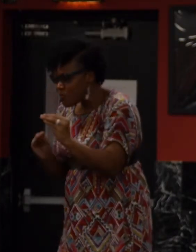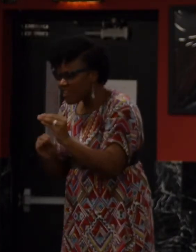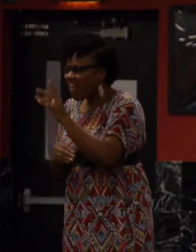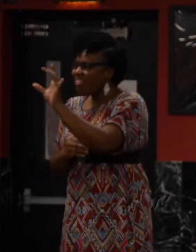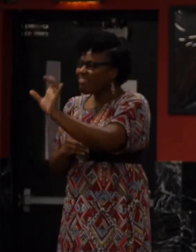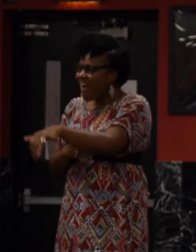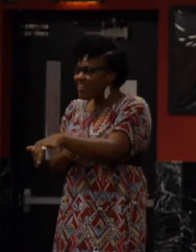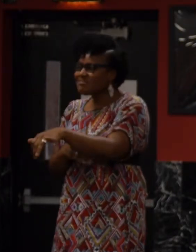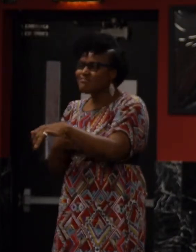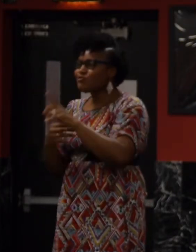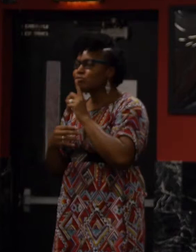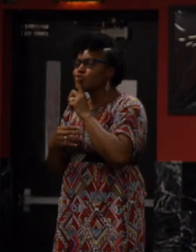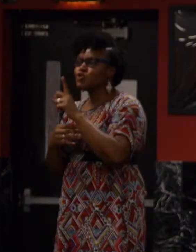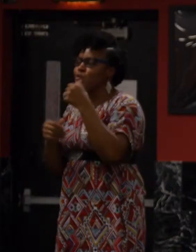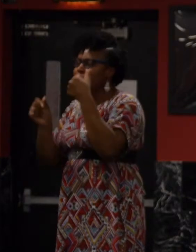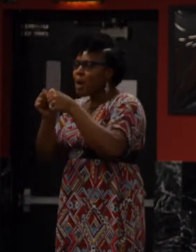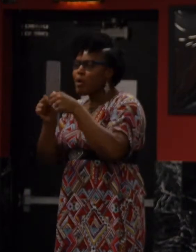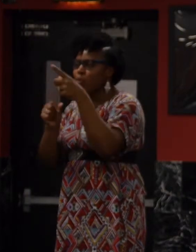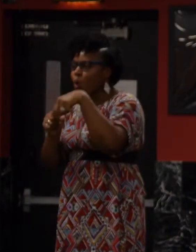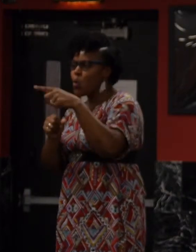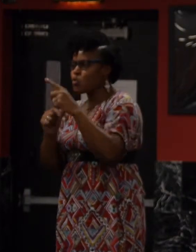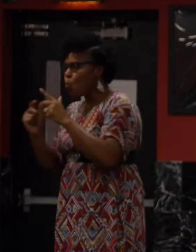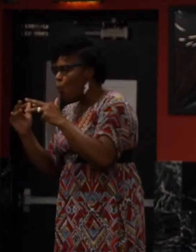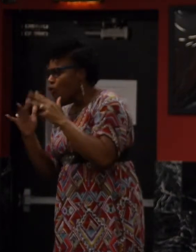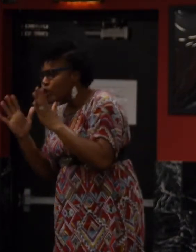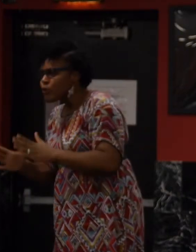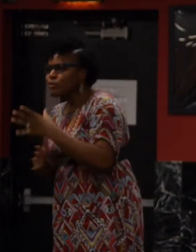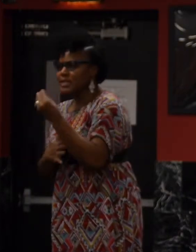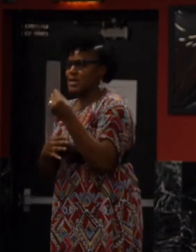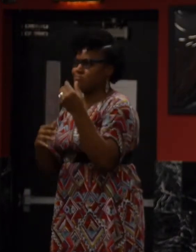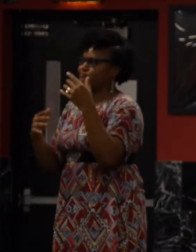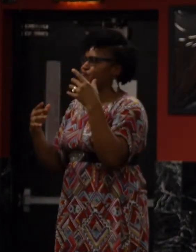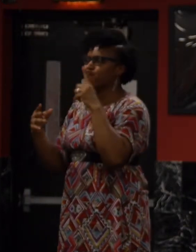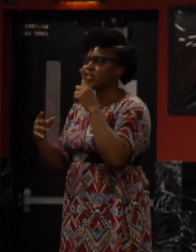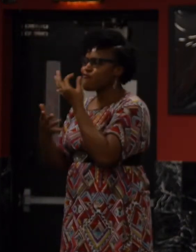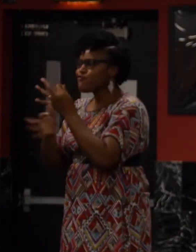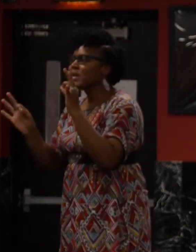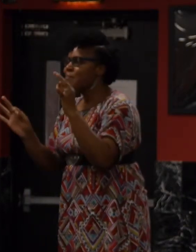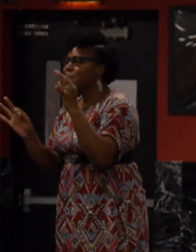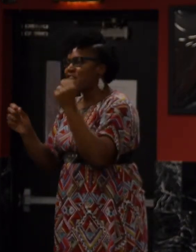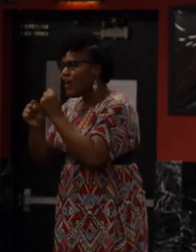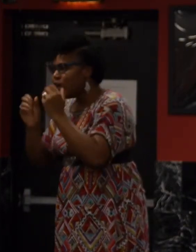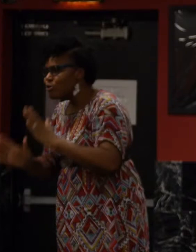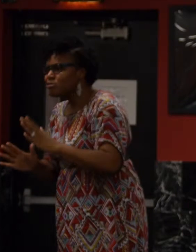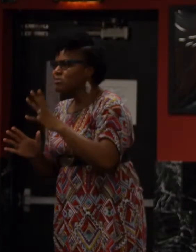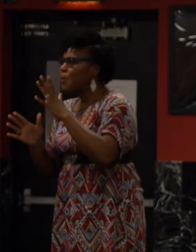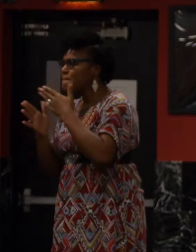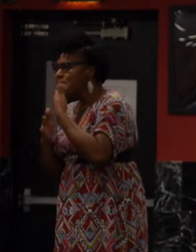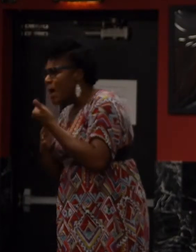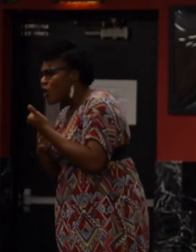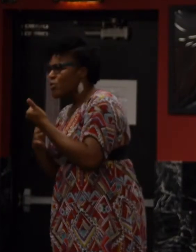remember the warriors and freedom fighters behind prison walls that were struggling for better conditions, people like